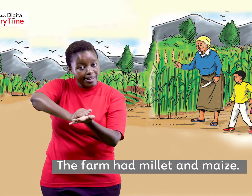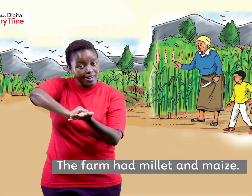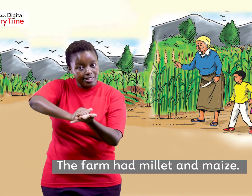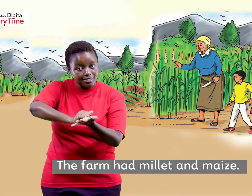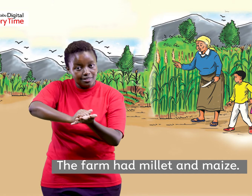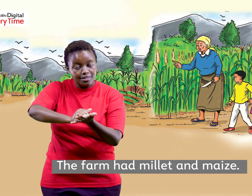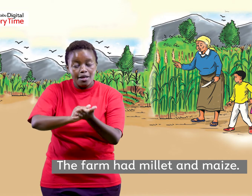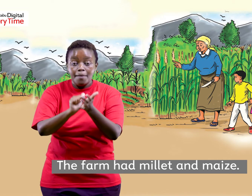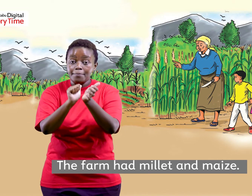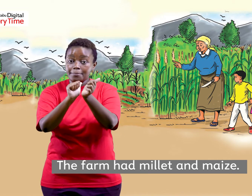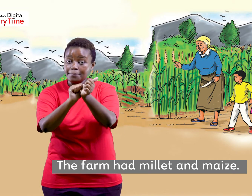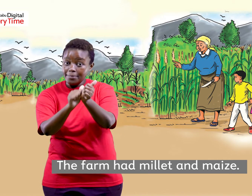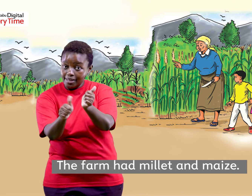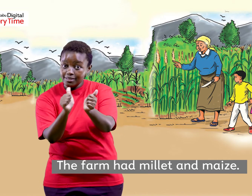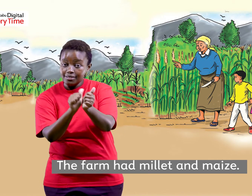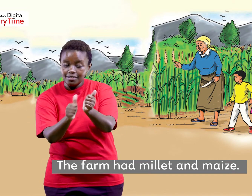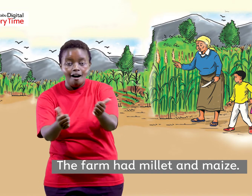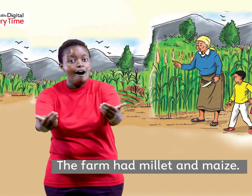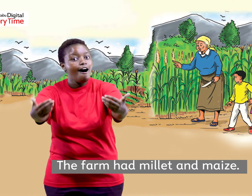The farm had millet and maize.